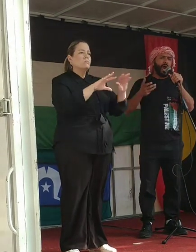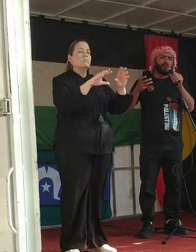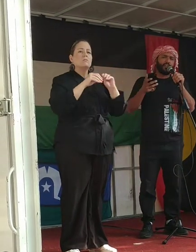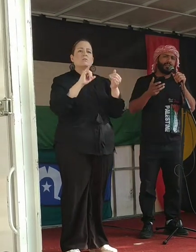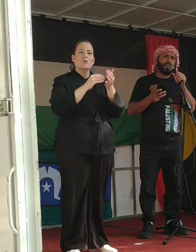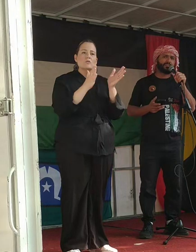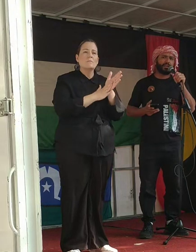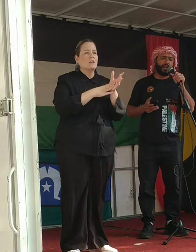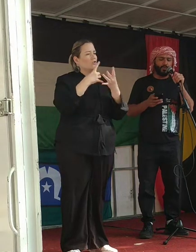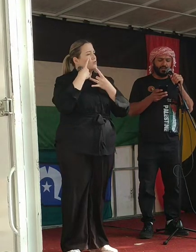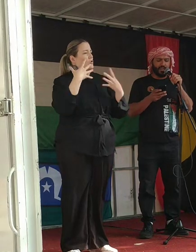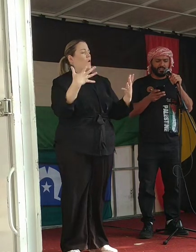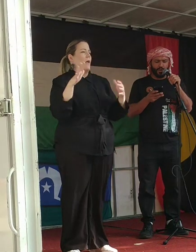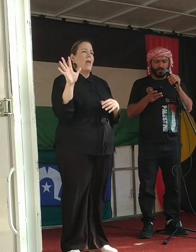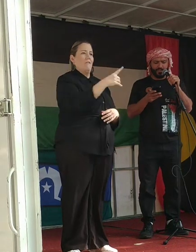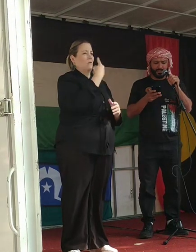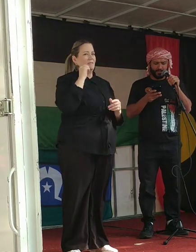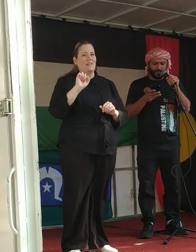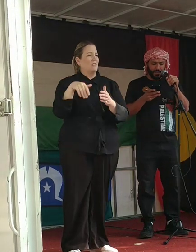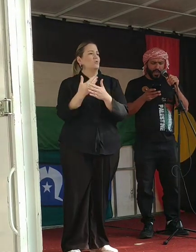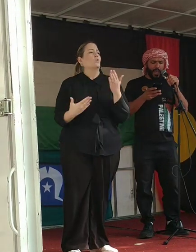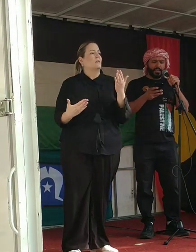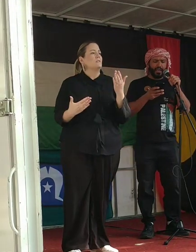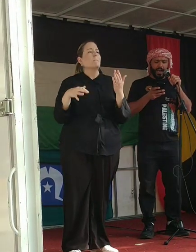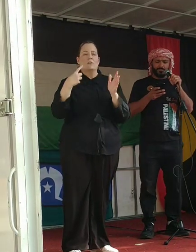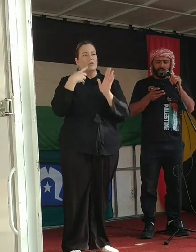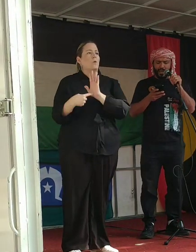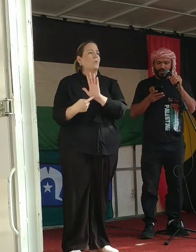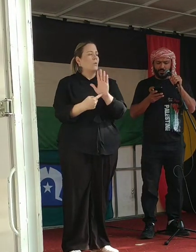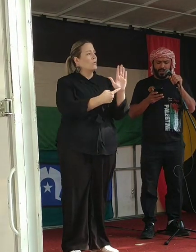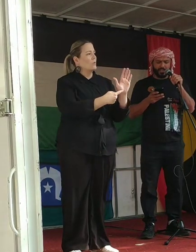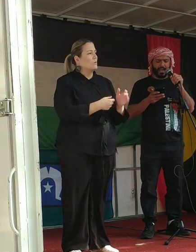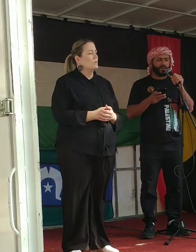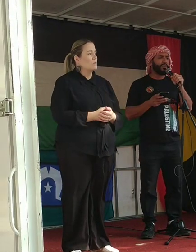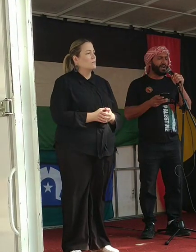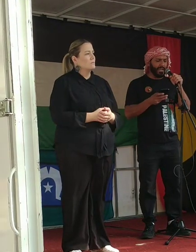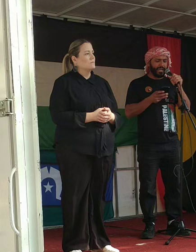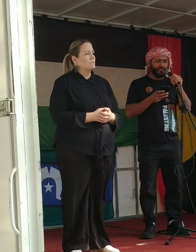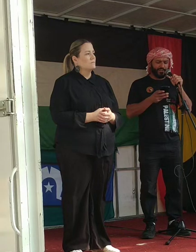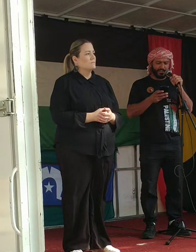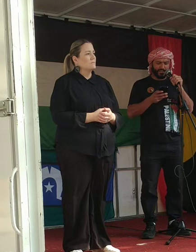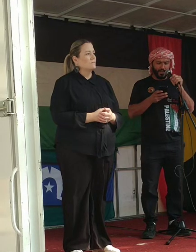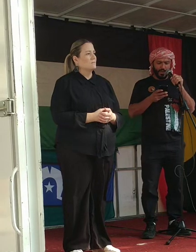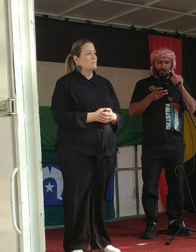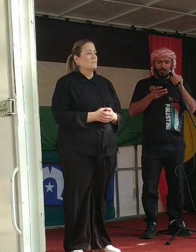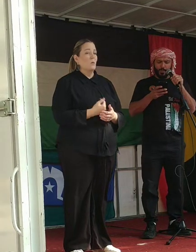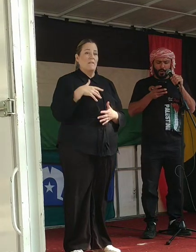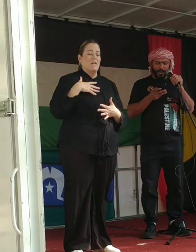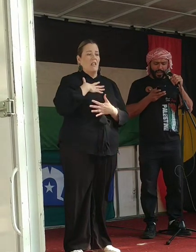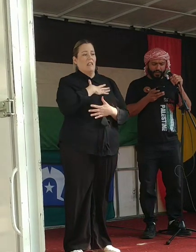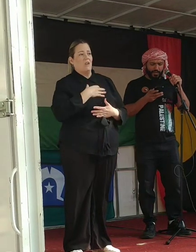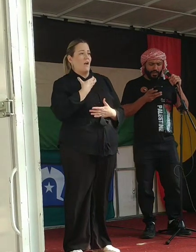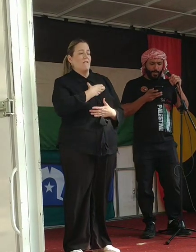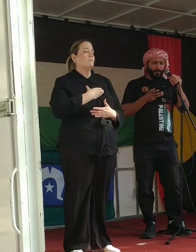accounts and flood the internet with their stories. It can come to an end when we sacrifice our comfort, when we